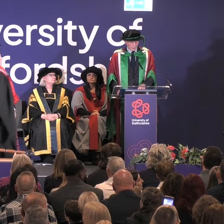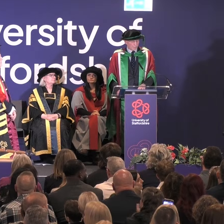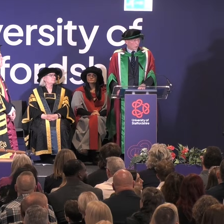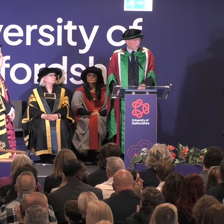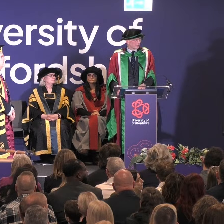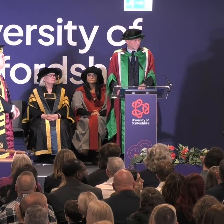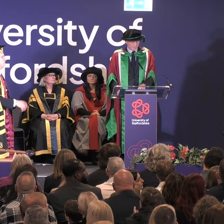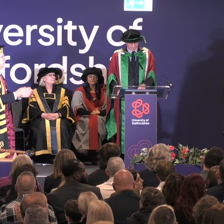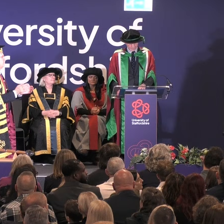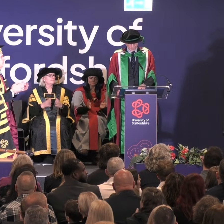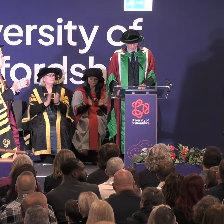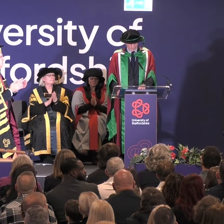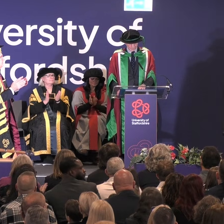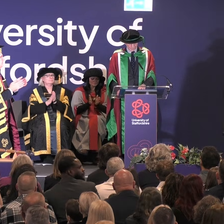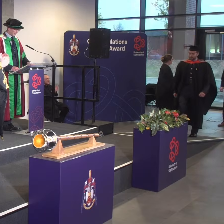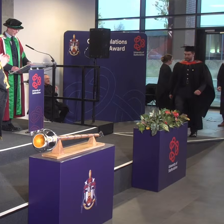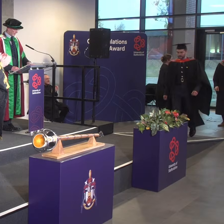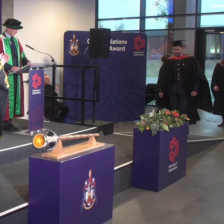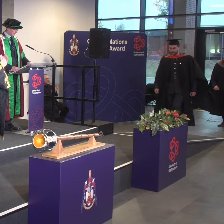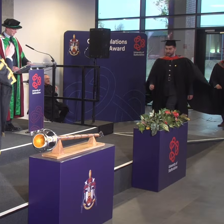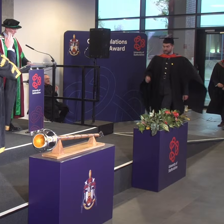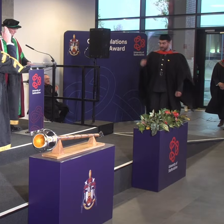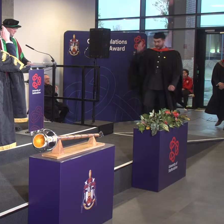Hugh Morgan.